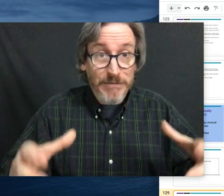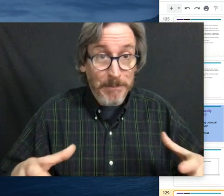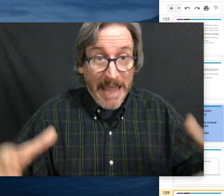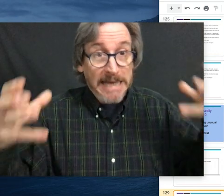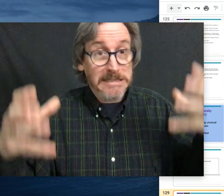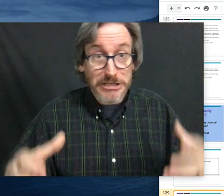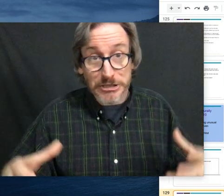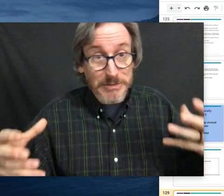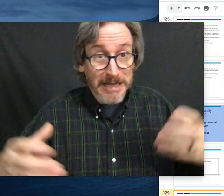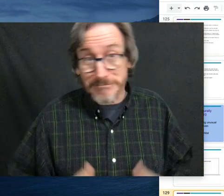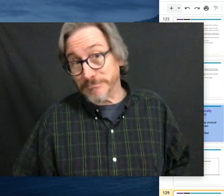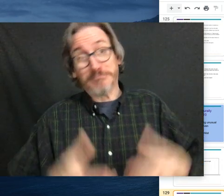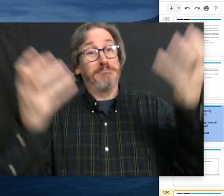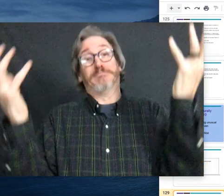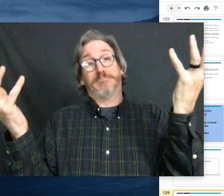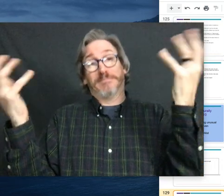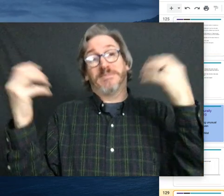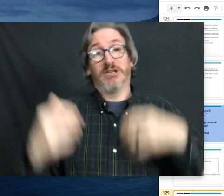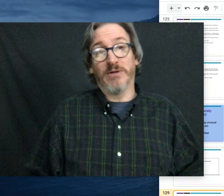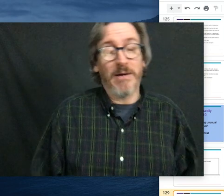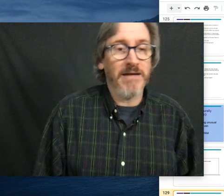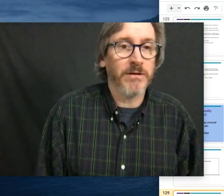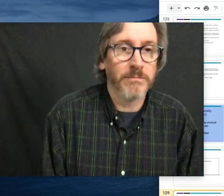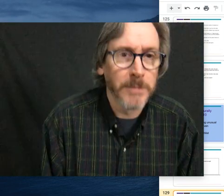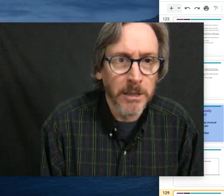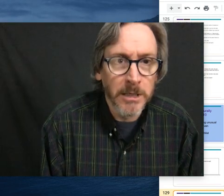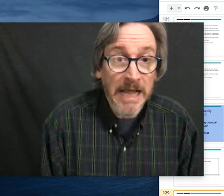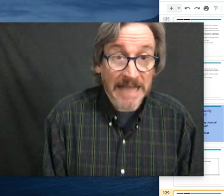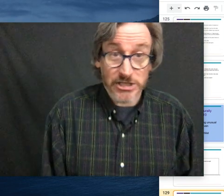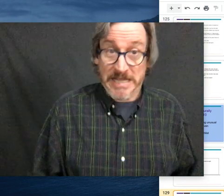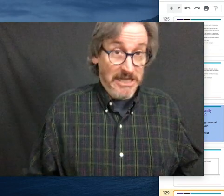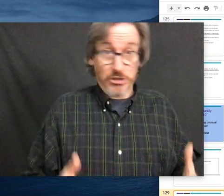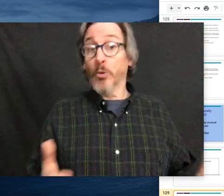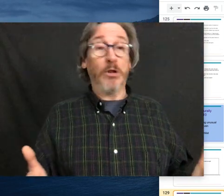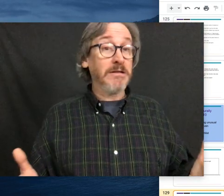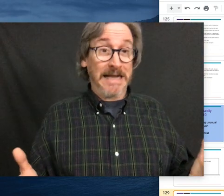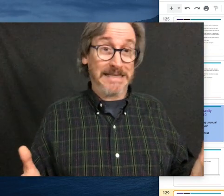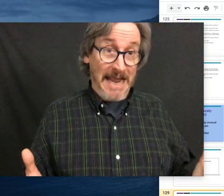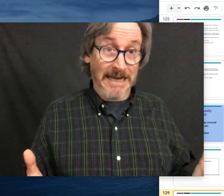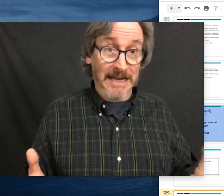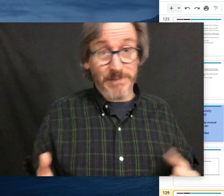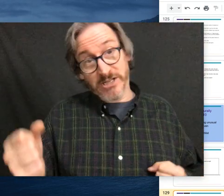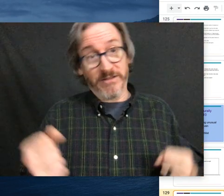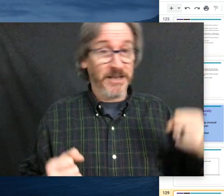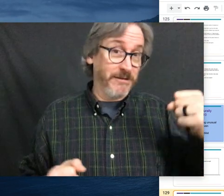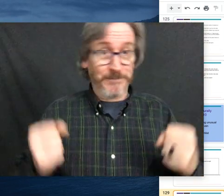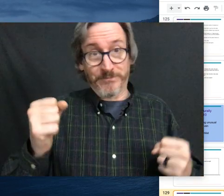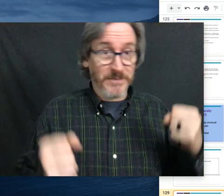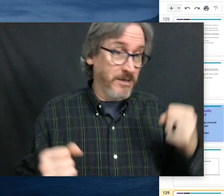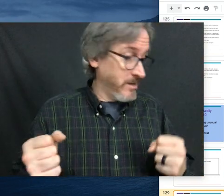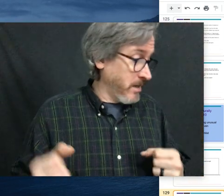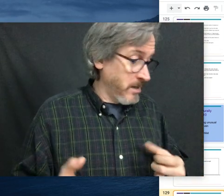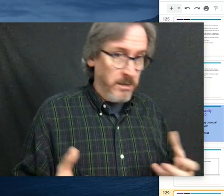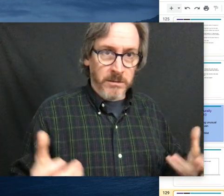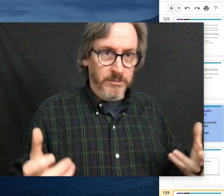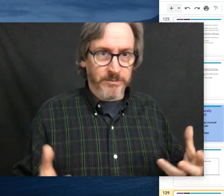have the pans to do that. So now I have a. It's cool. It's handy, especially if like